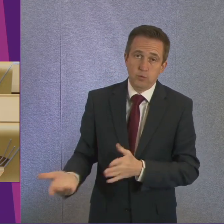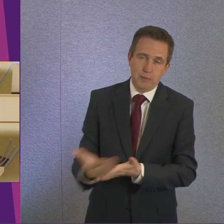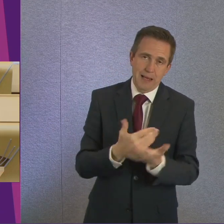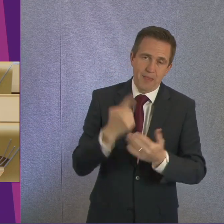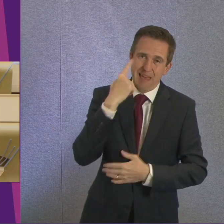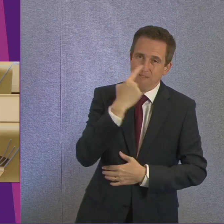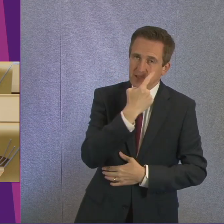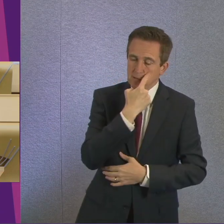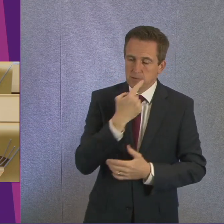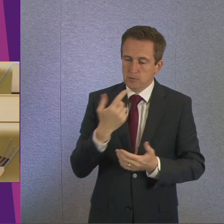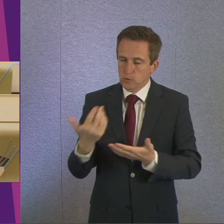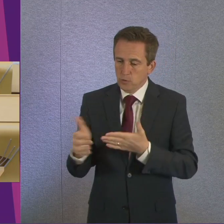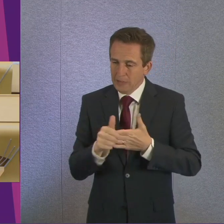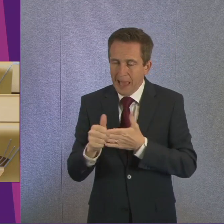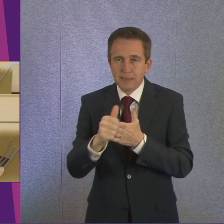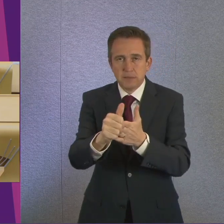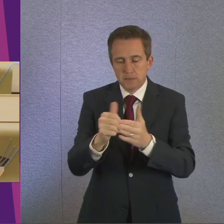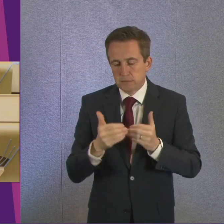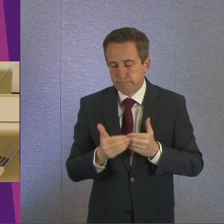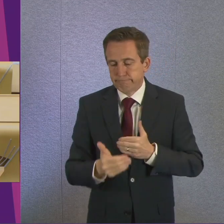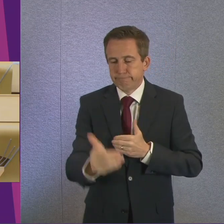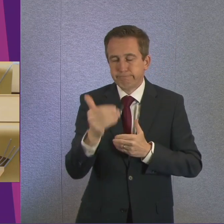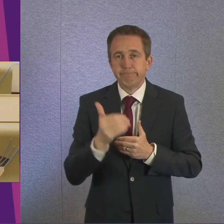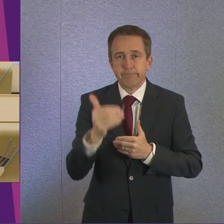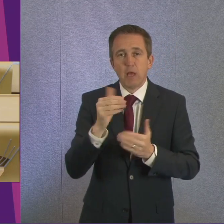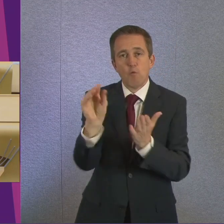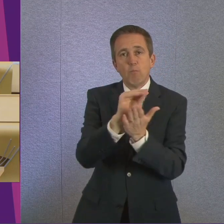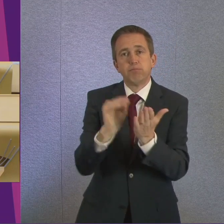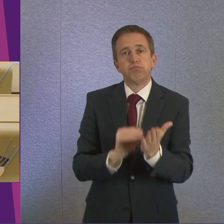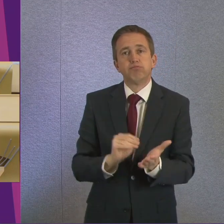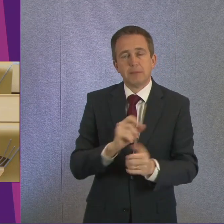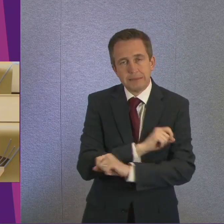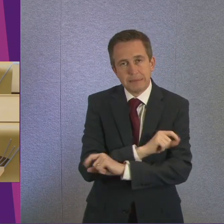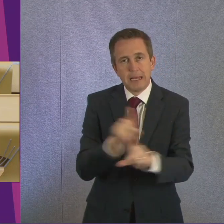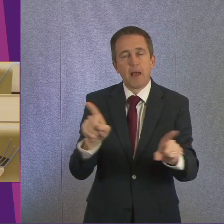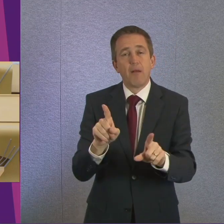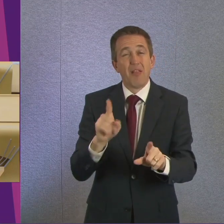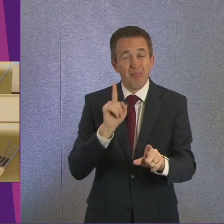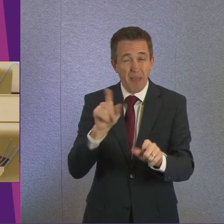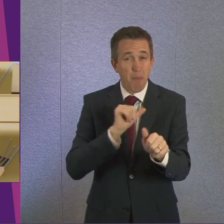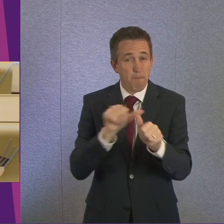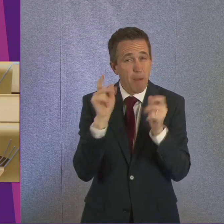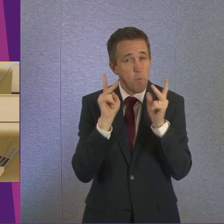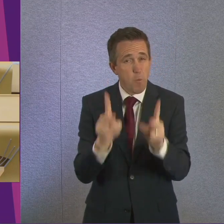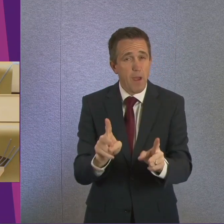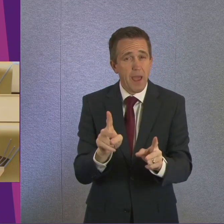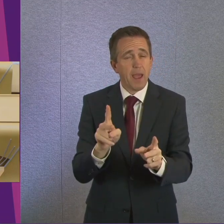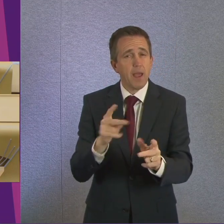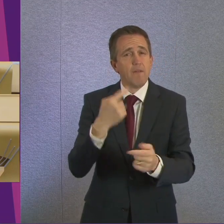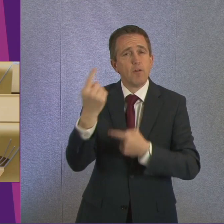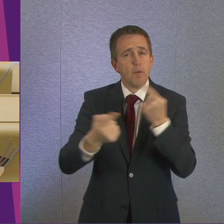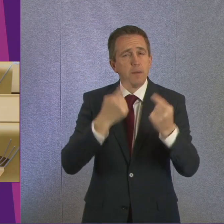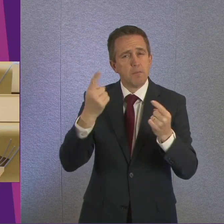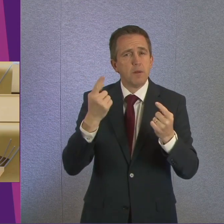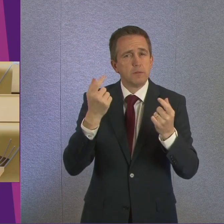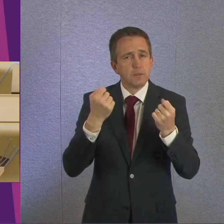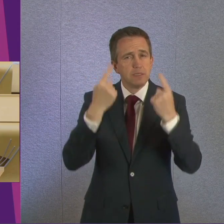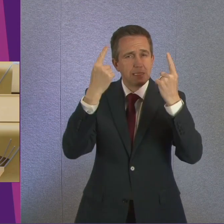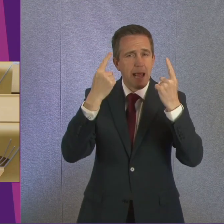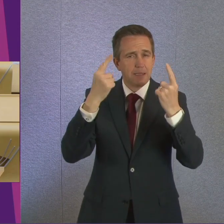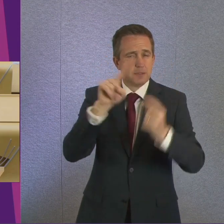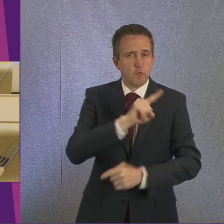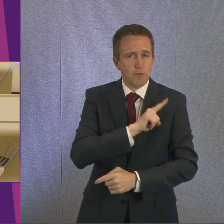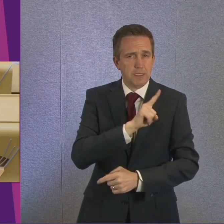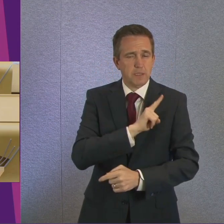will reach, we will set out as clearly as possible, because that is the best way for people to understand the rationale